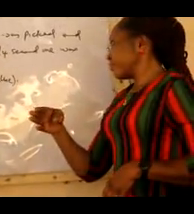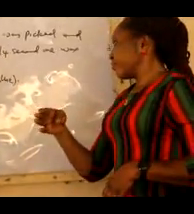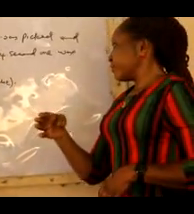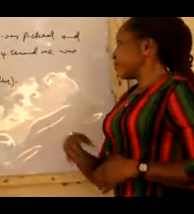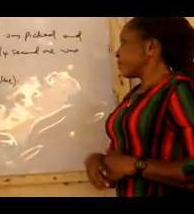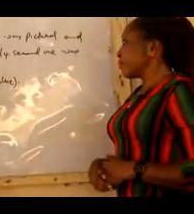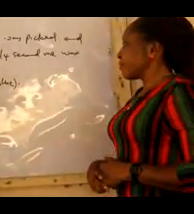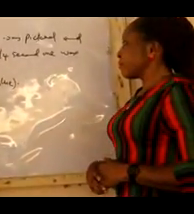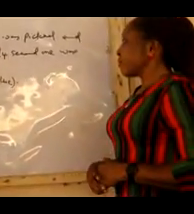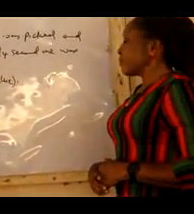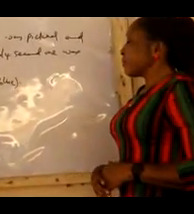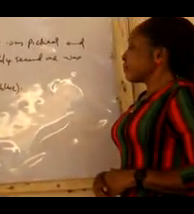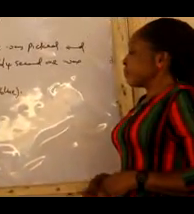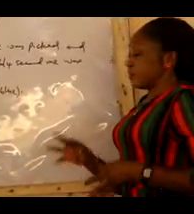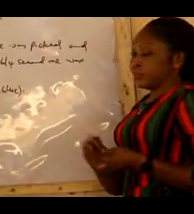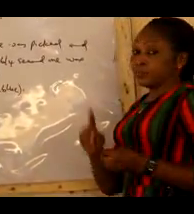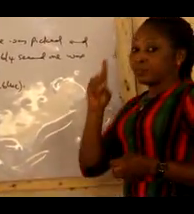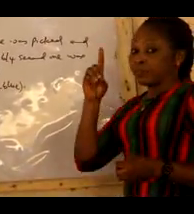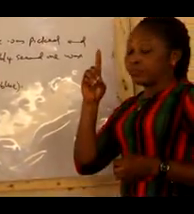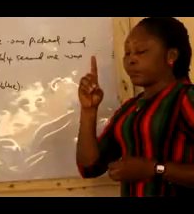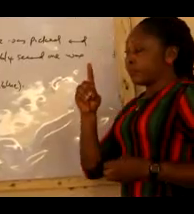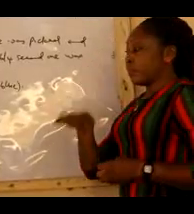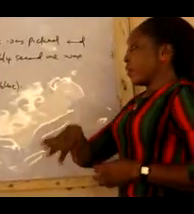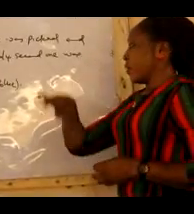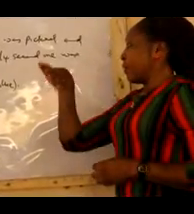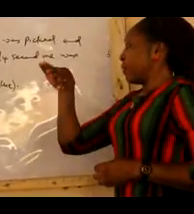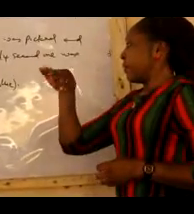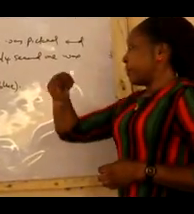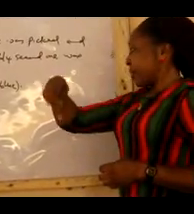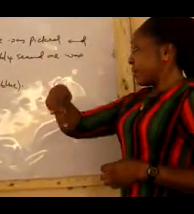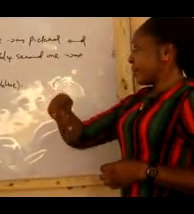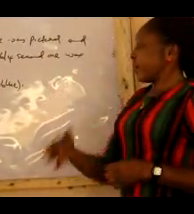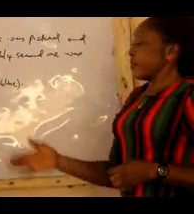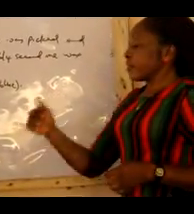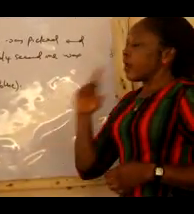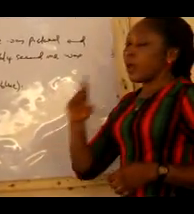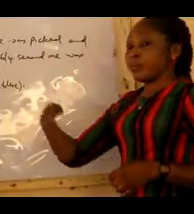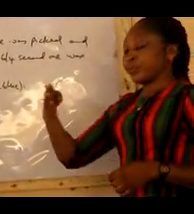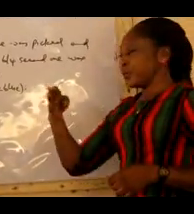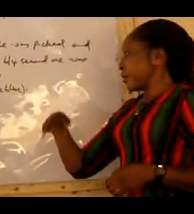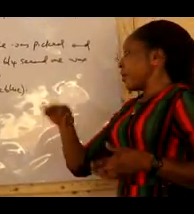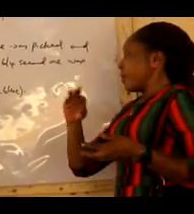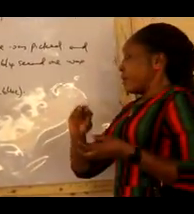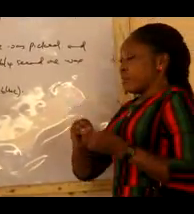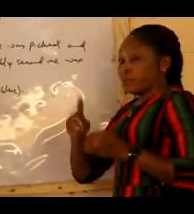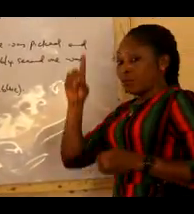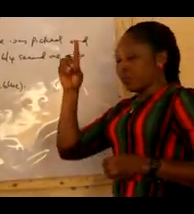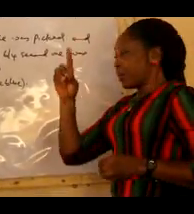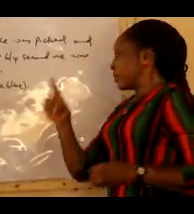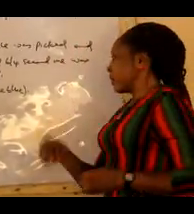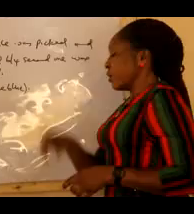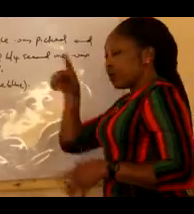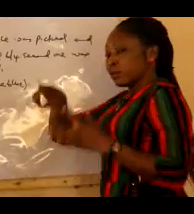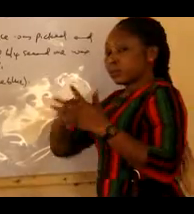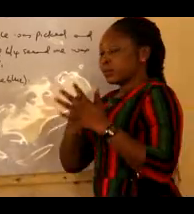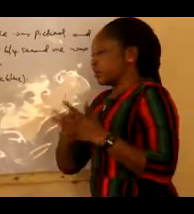They are blue. That's the first question. Second question. Let us finish the first one. So first of all, you start by saying